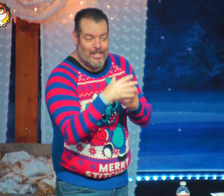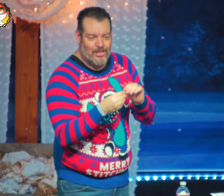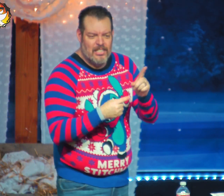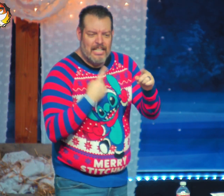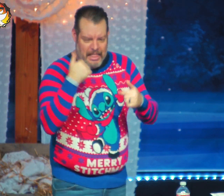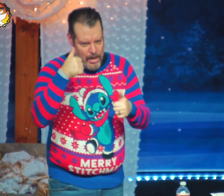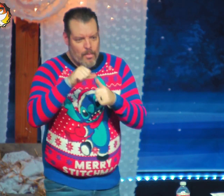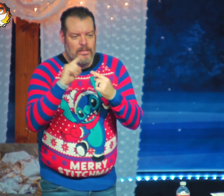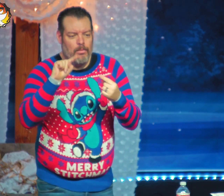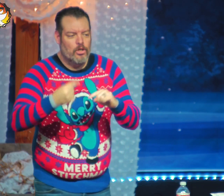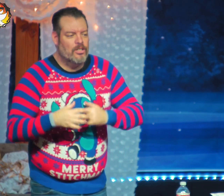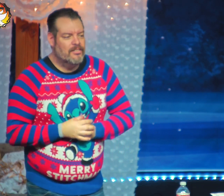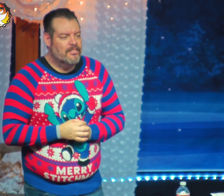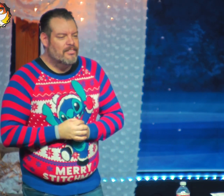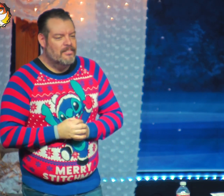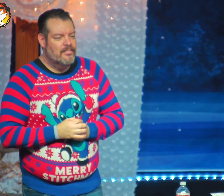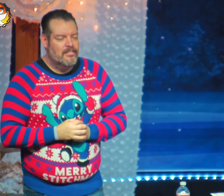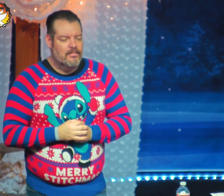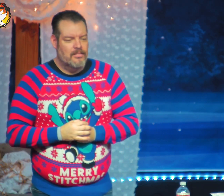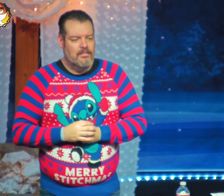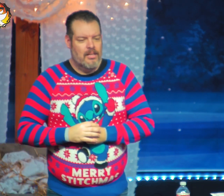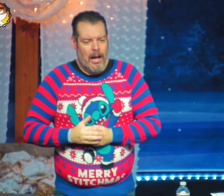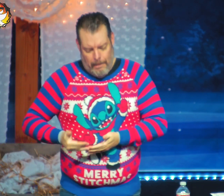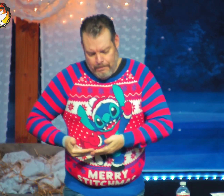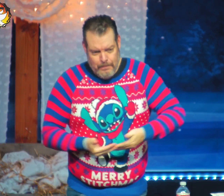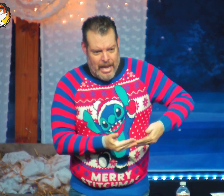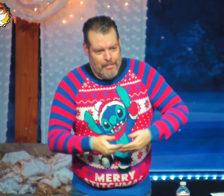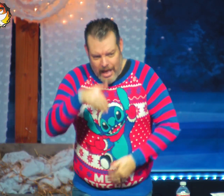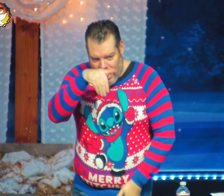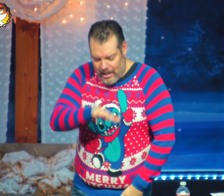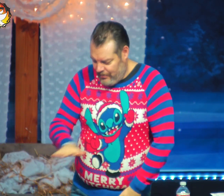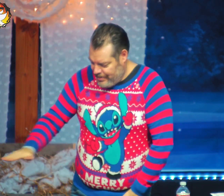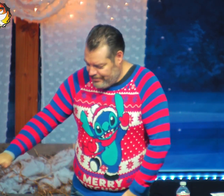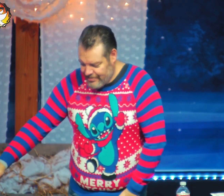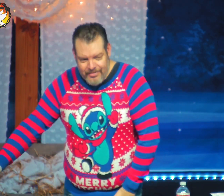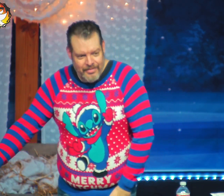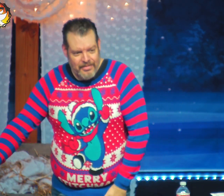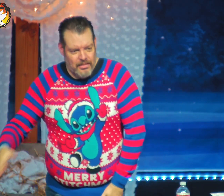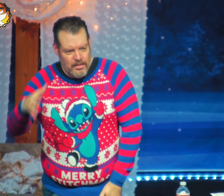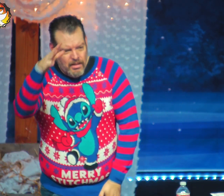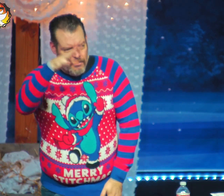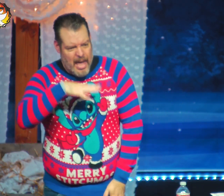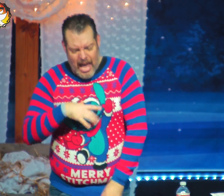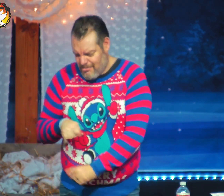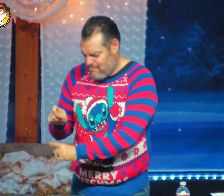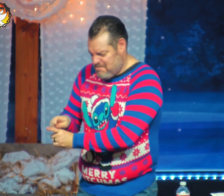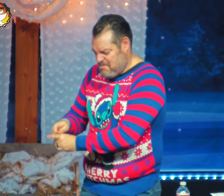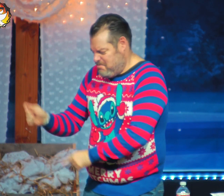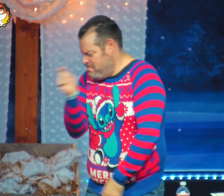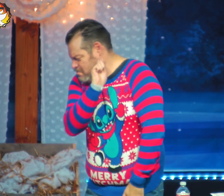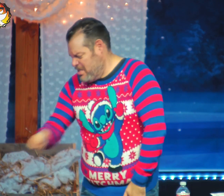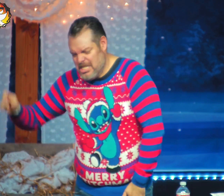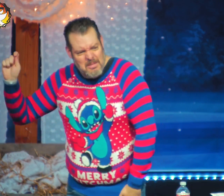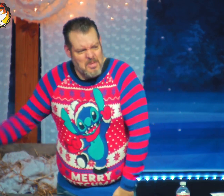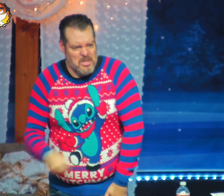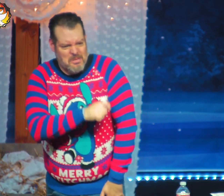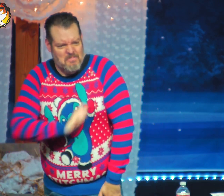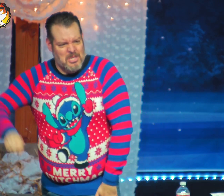Elephants have one of the best memories. Did you know that? They can remember everything. Yes, scientists.